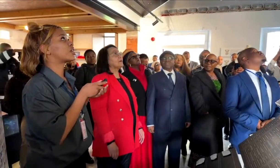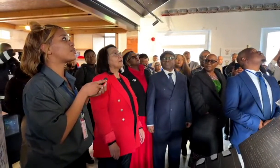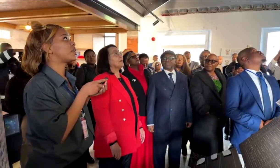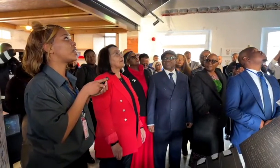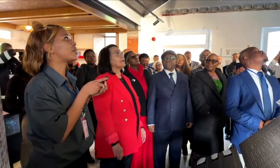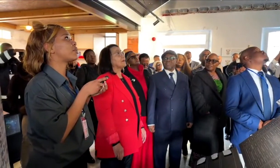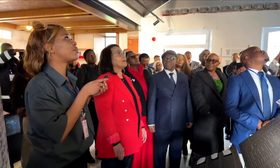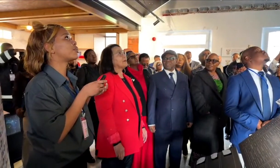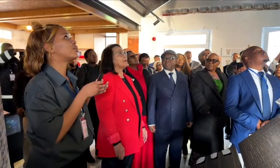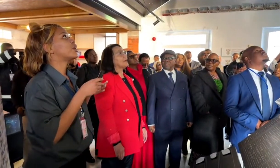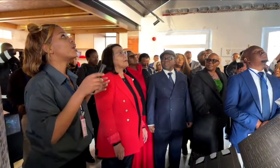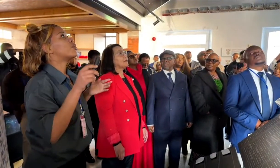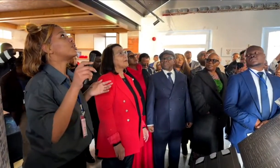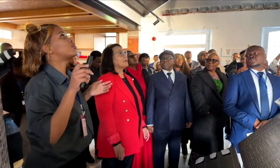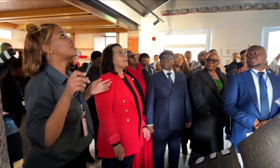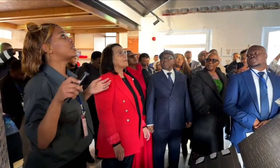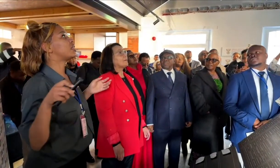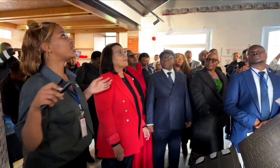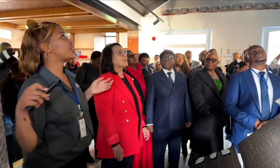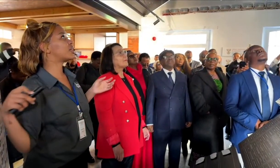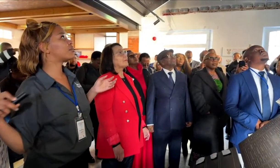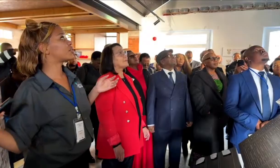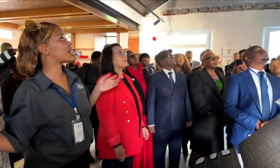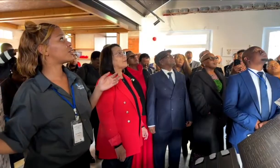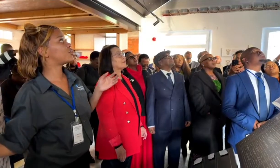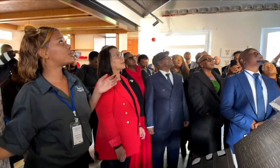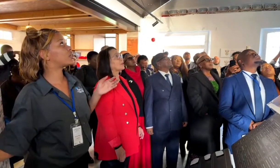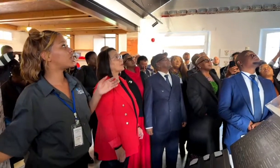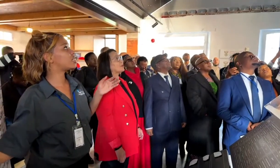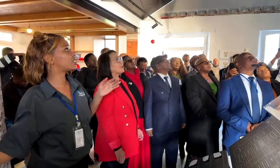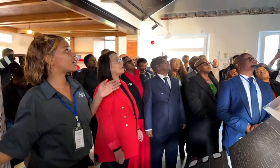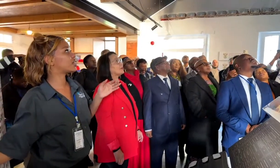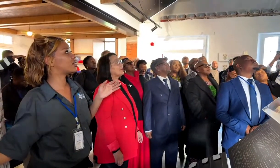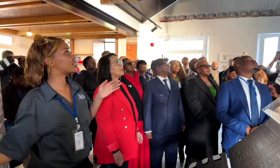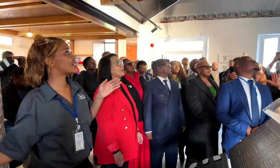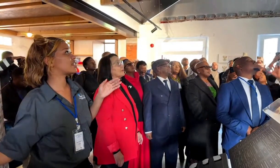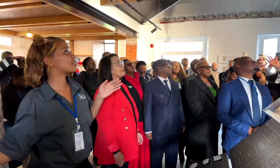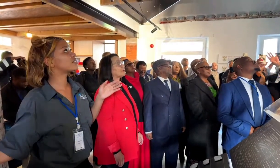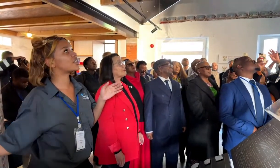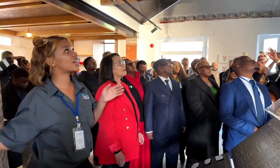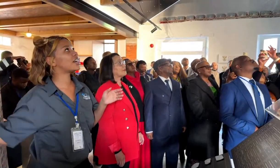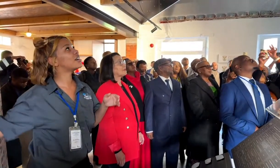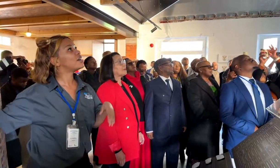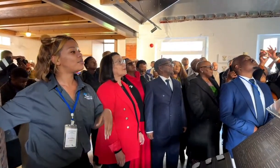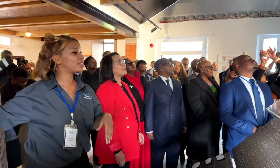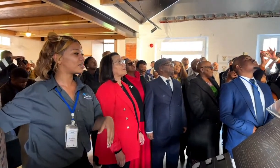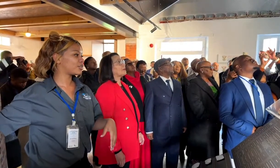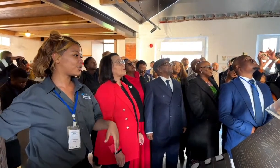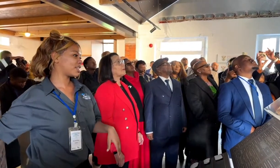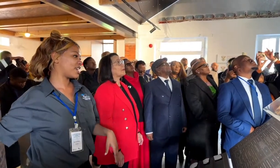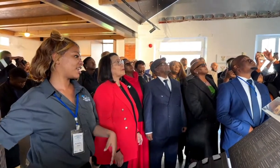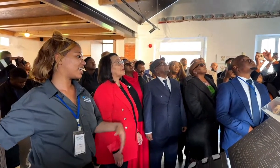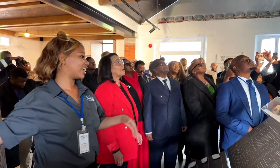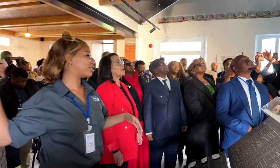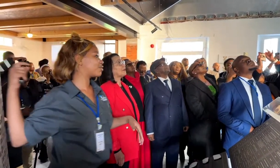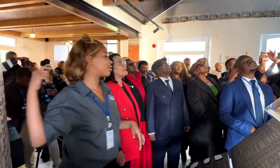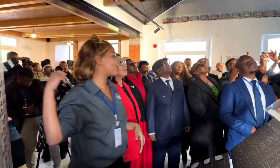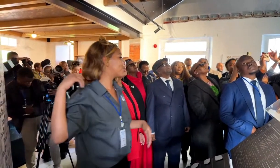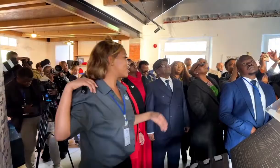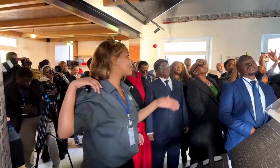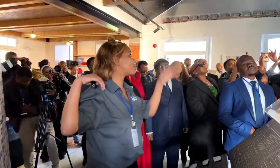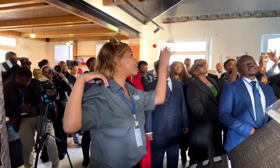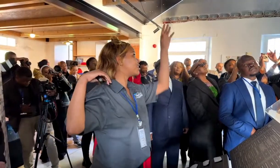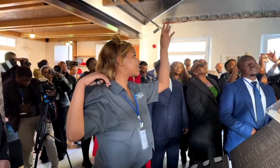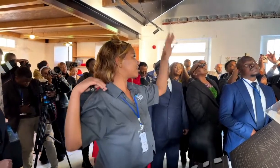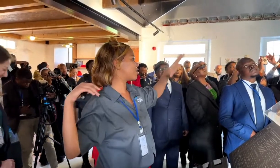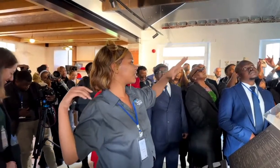the Torah-speaking people. What you see him trying to create here is the star, the Betelgeuse. And again, for